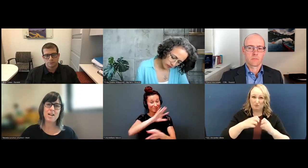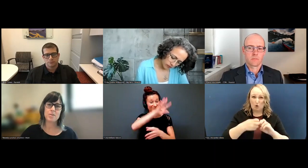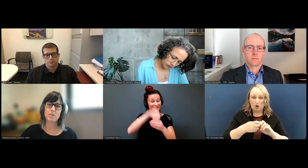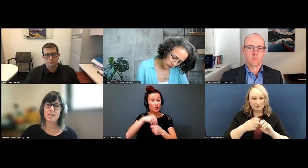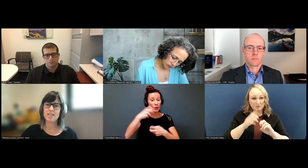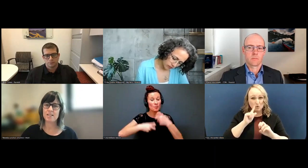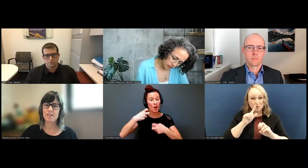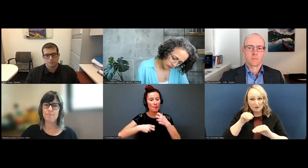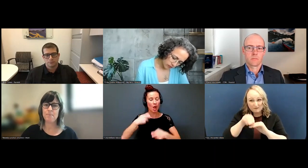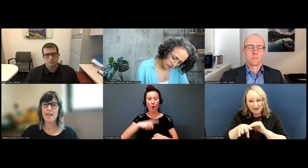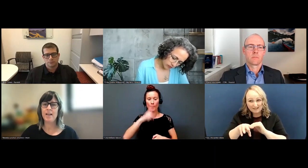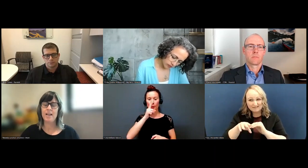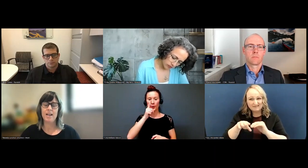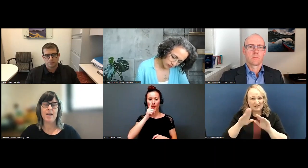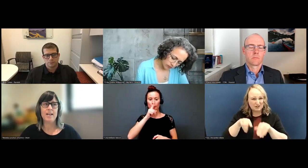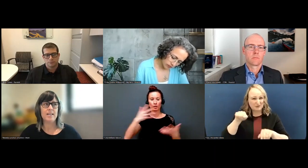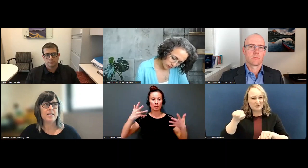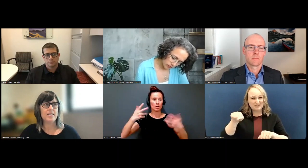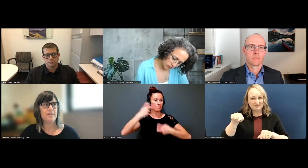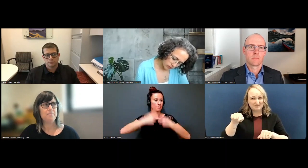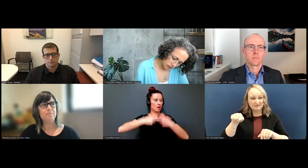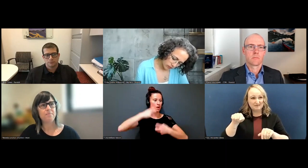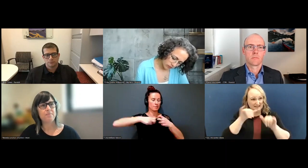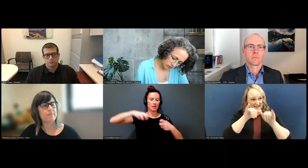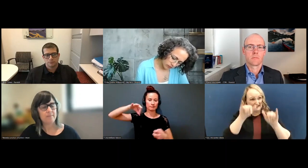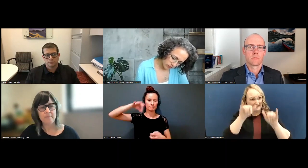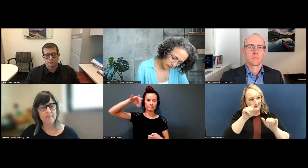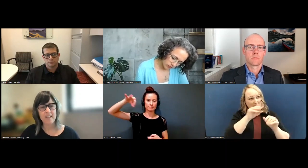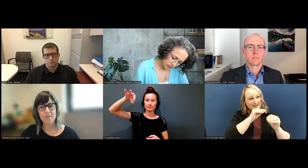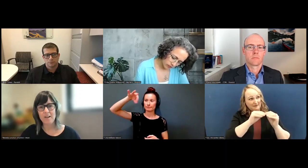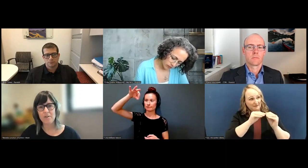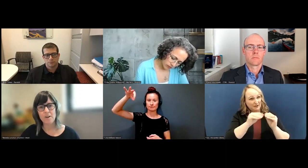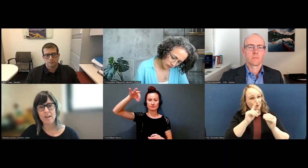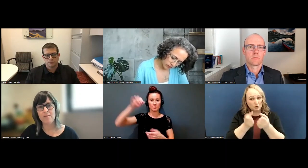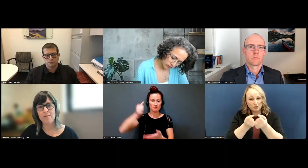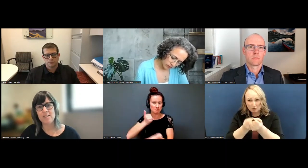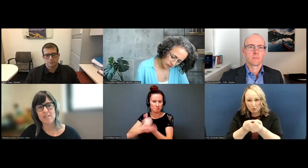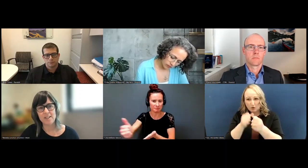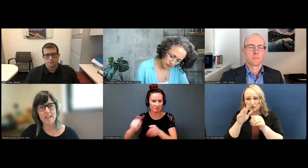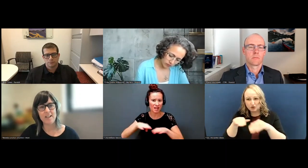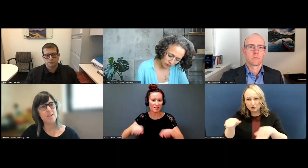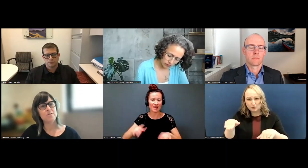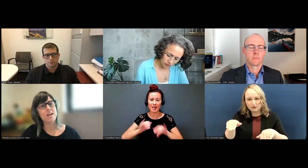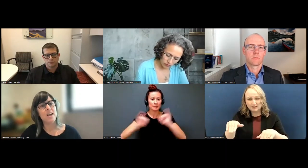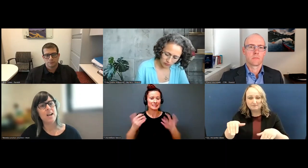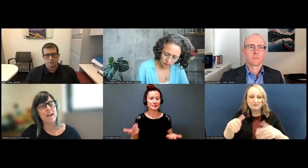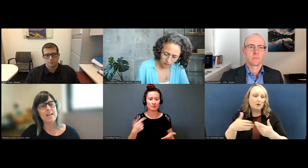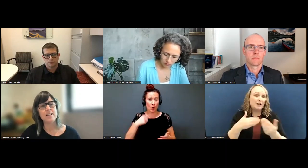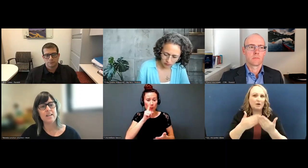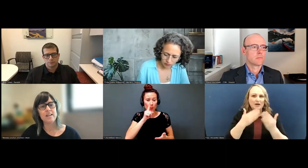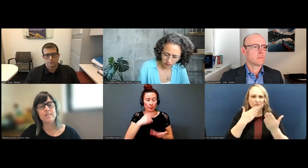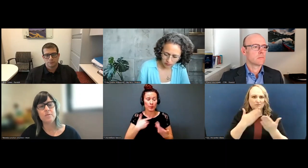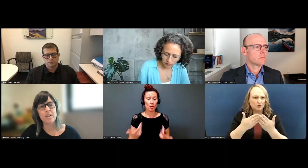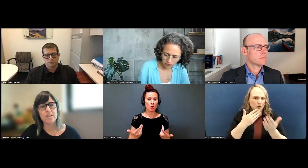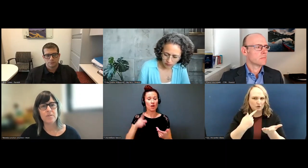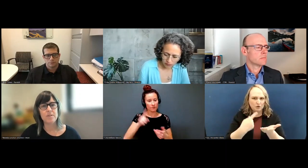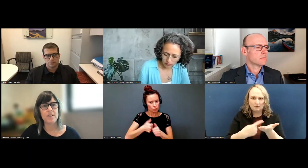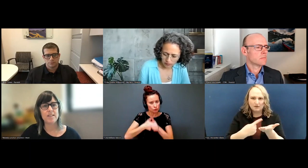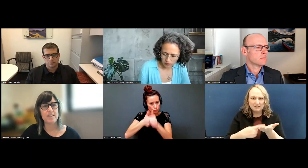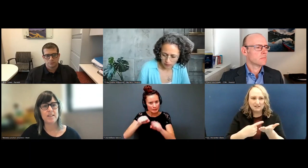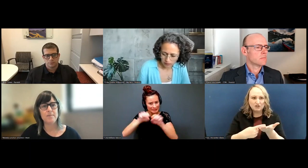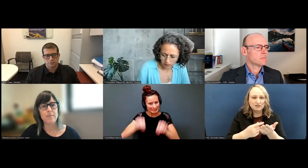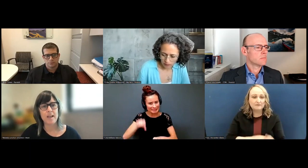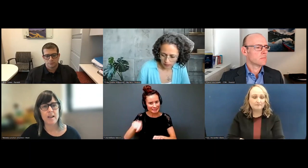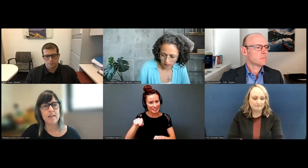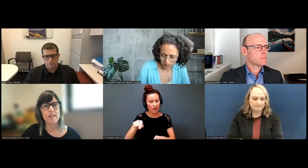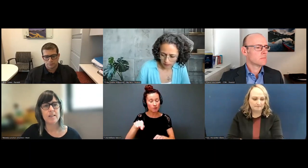problem lies with the system. And anyway, great conversation. Thank you. And I wanted to